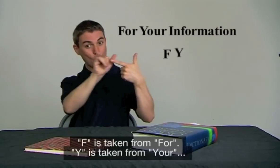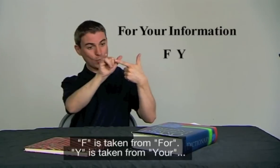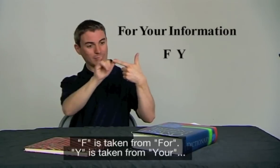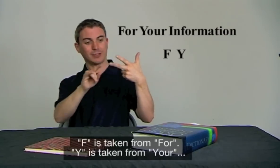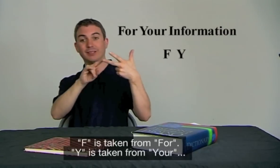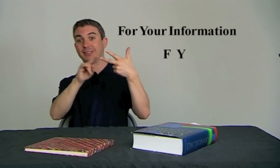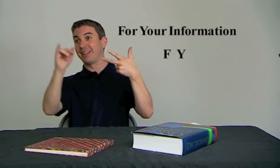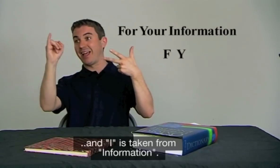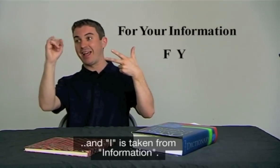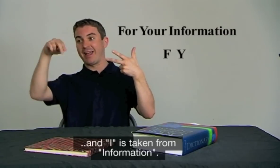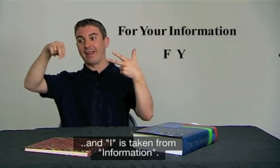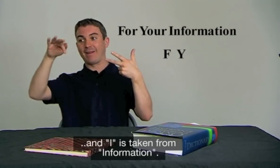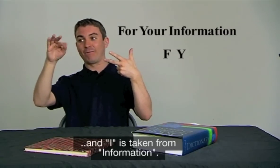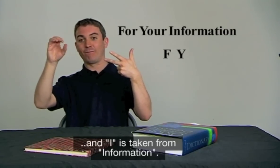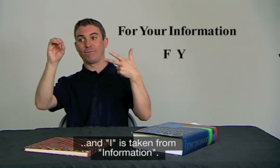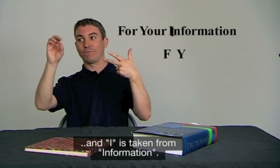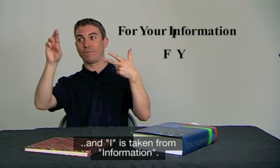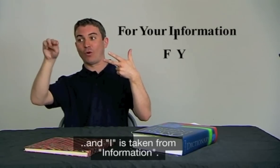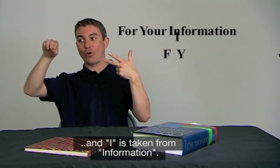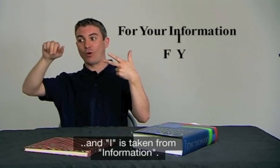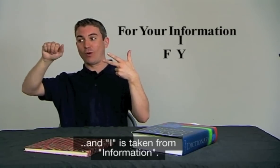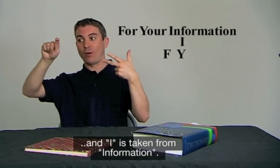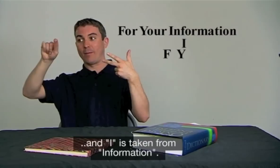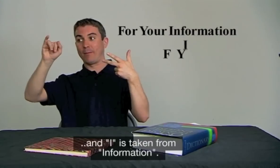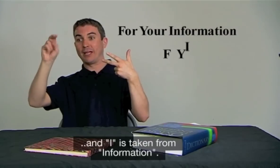from your, and I is taken from information.